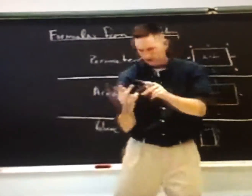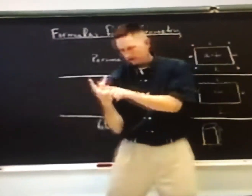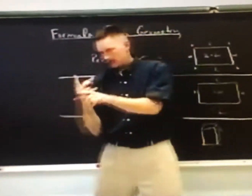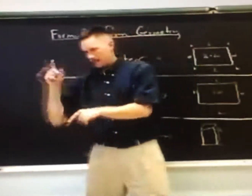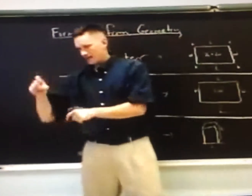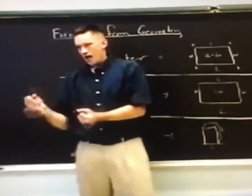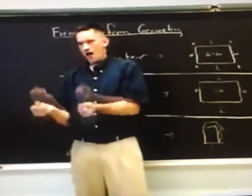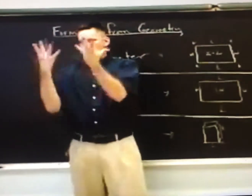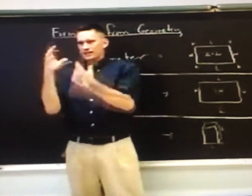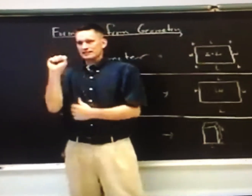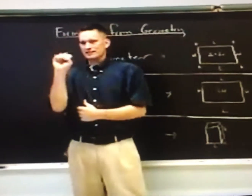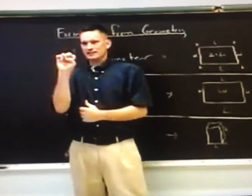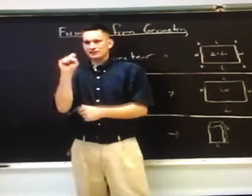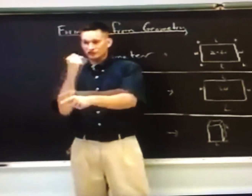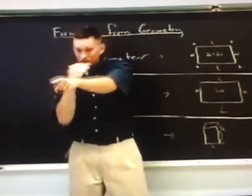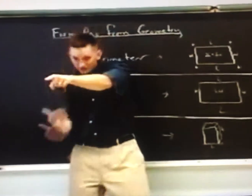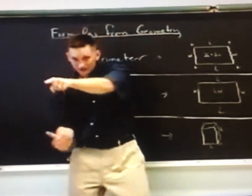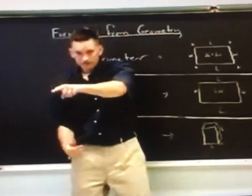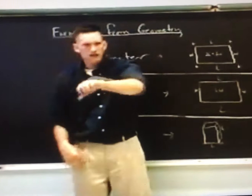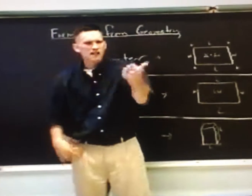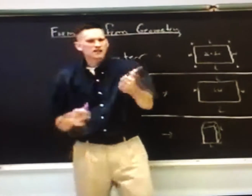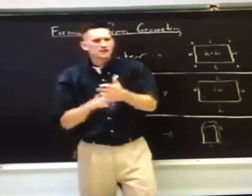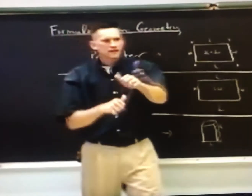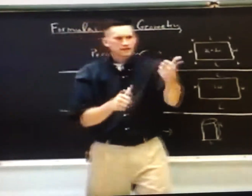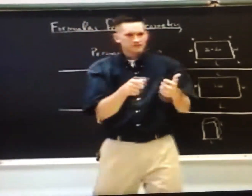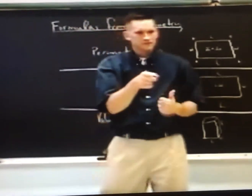seeds. We have to figure out how many we would need. Good job.